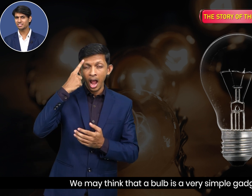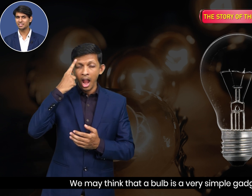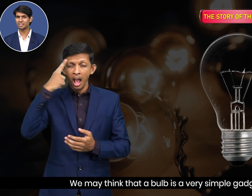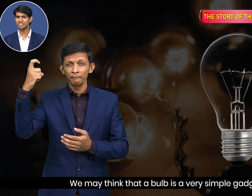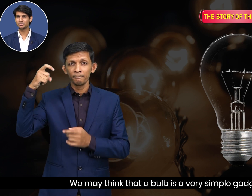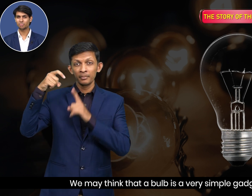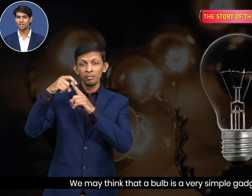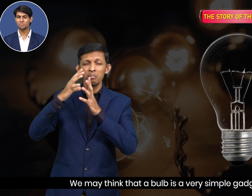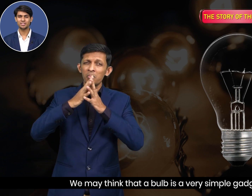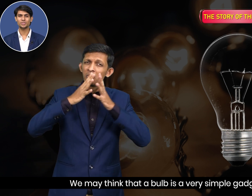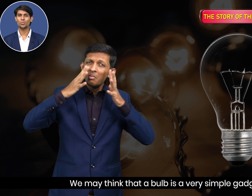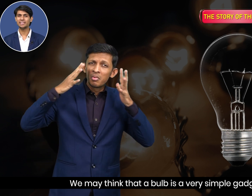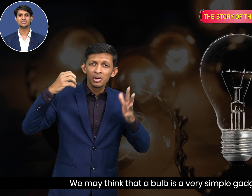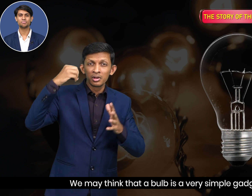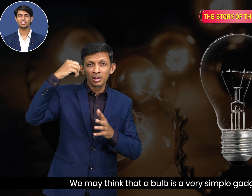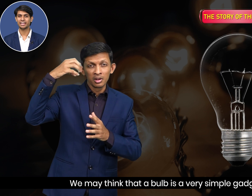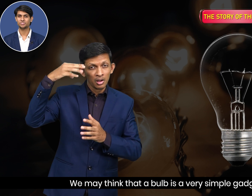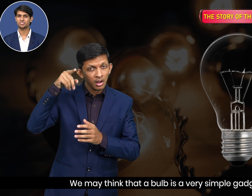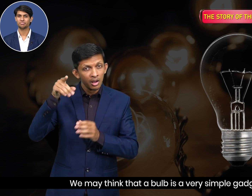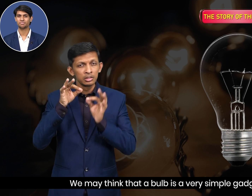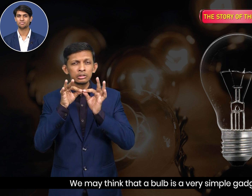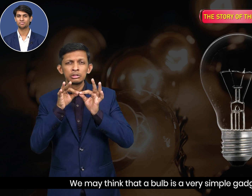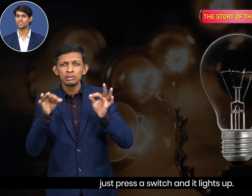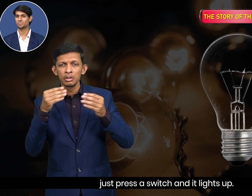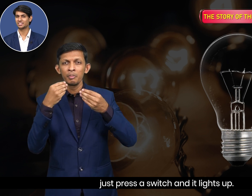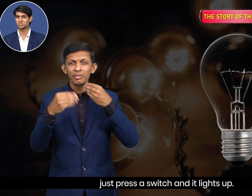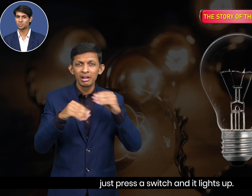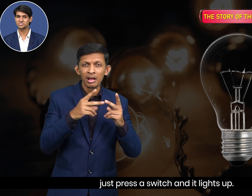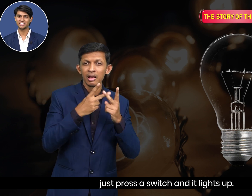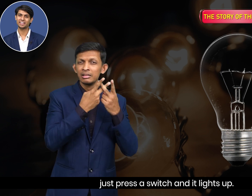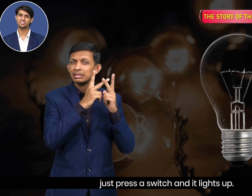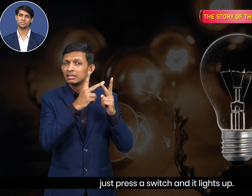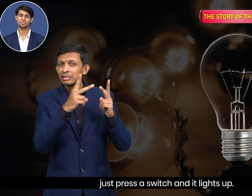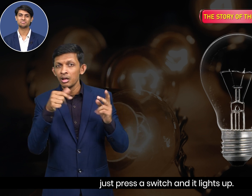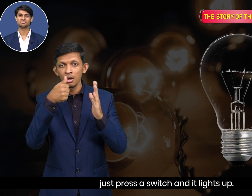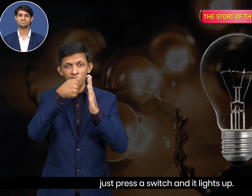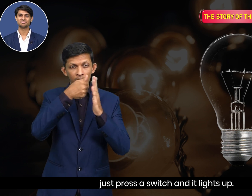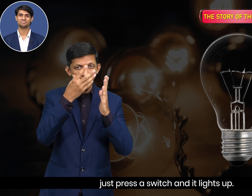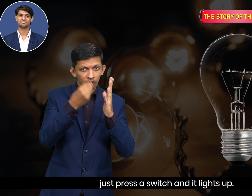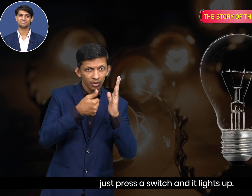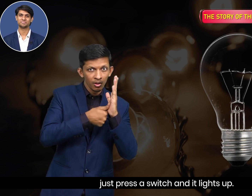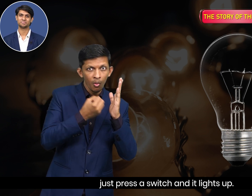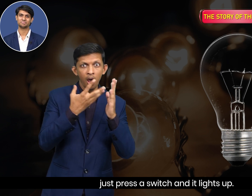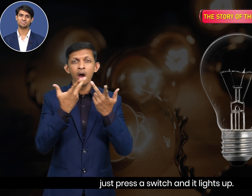We may think that a bulb is a very simple gadget. Just press a switch and it lights up.